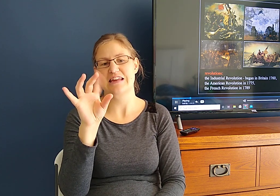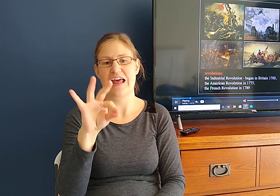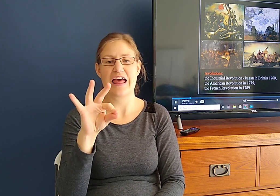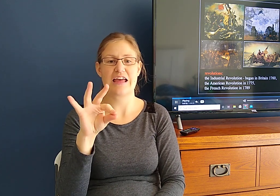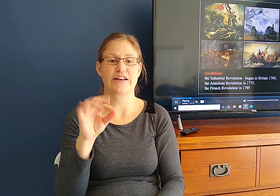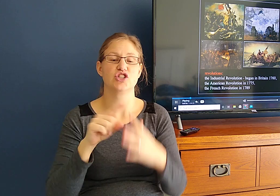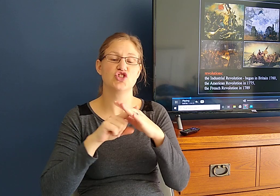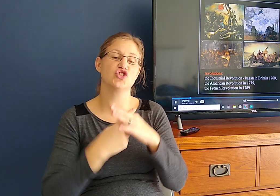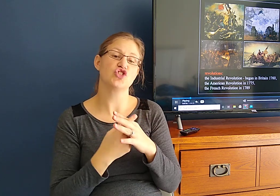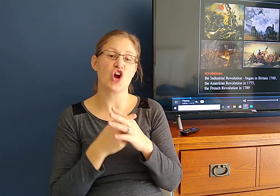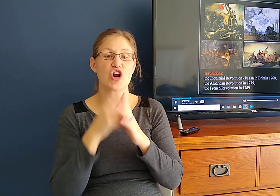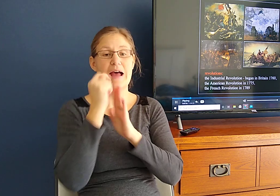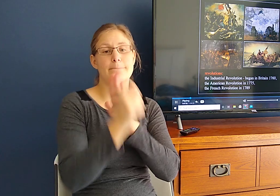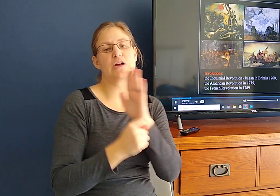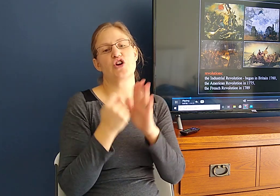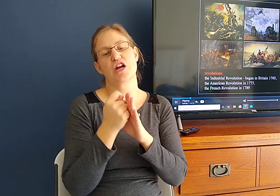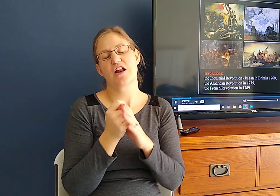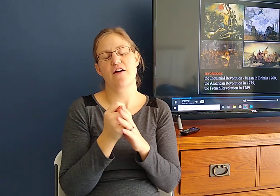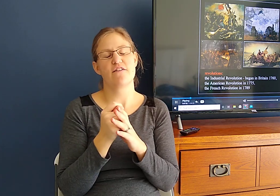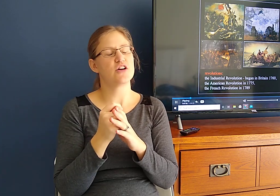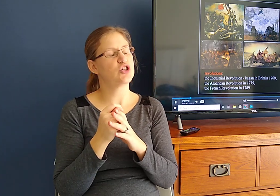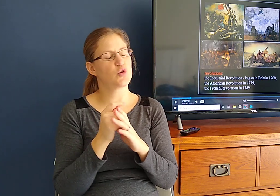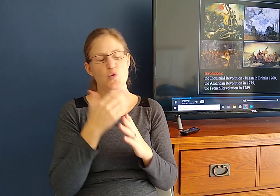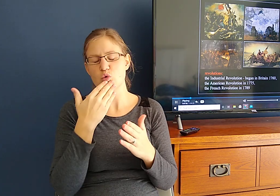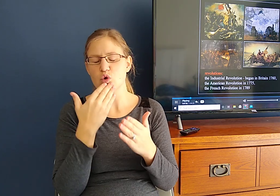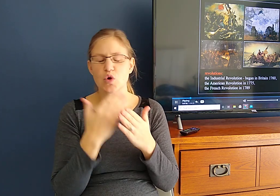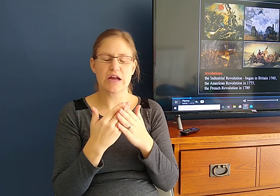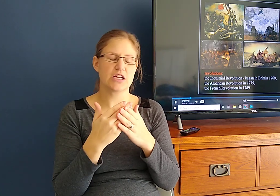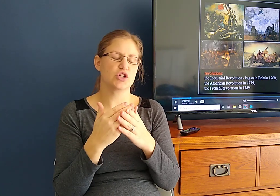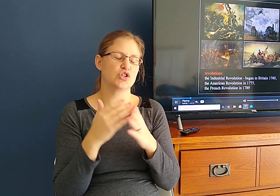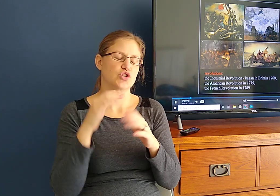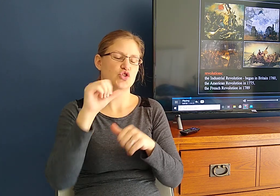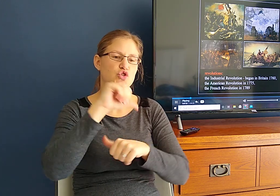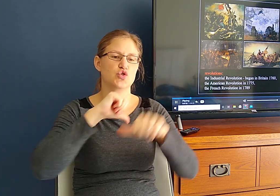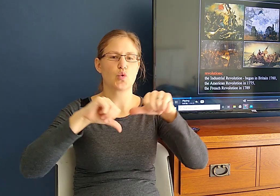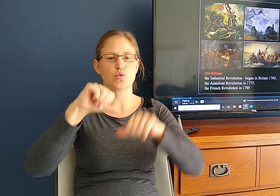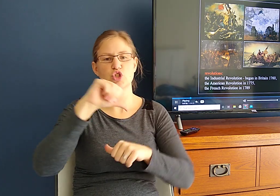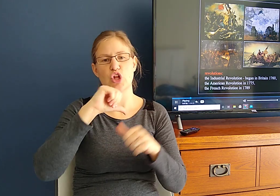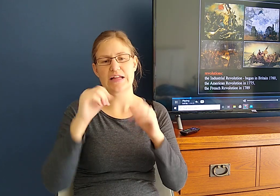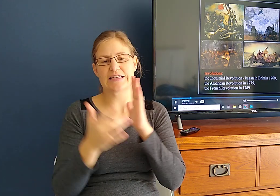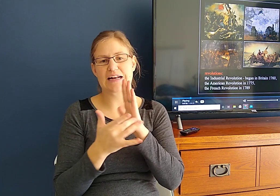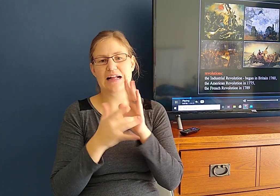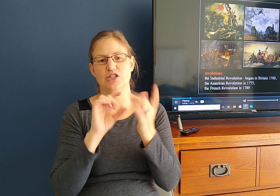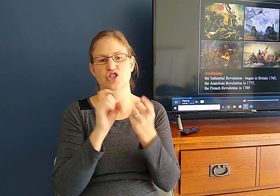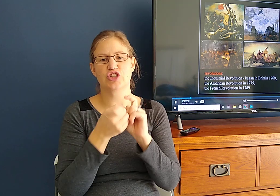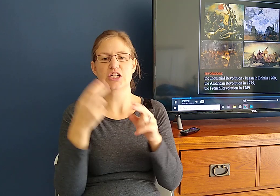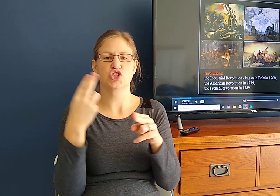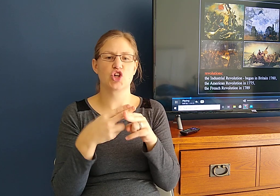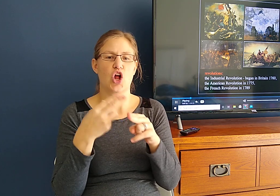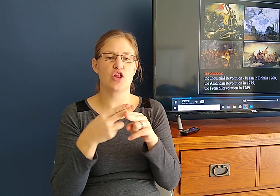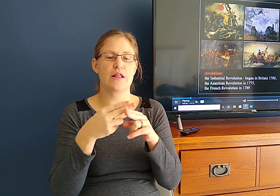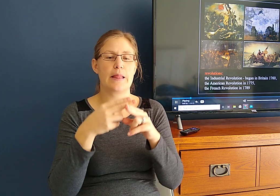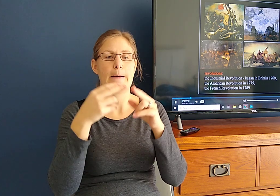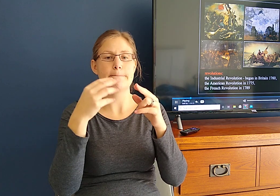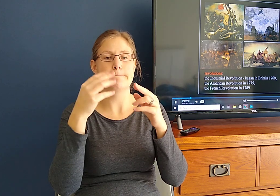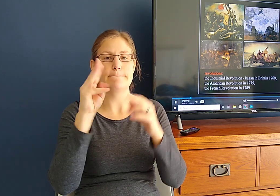of great social and technological change we call the modern age. The Industrial Revolution brought